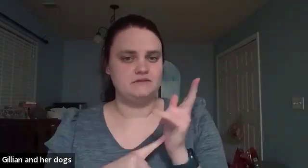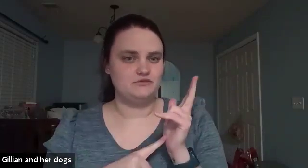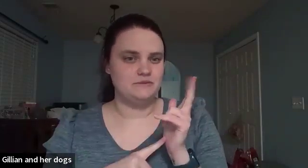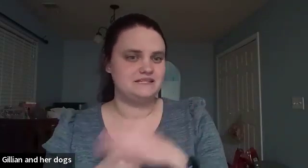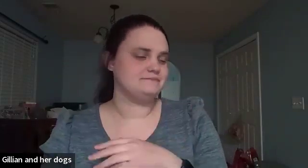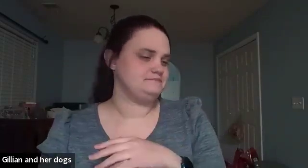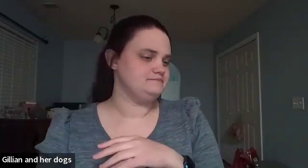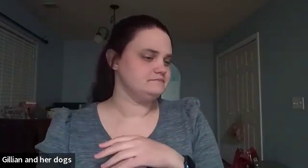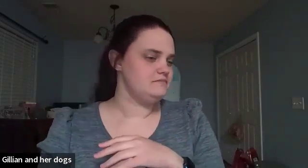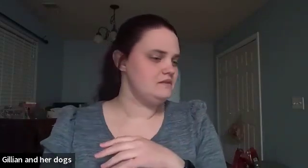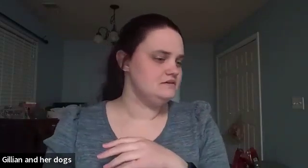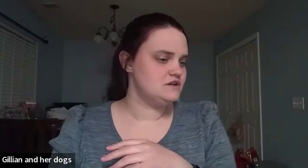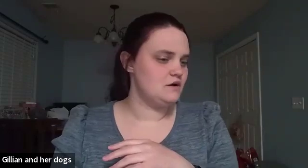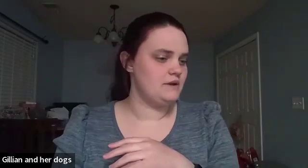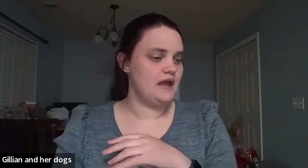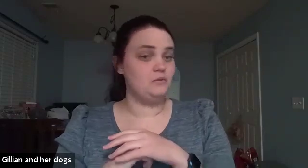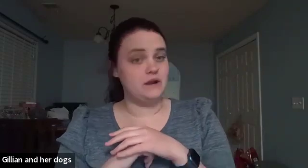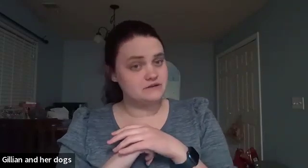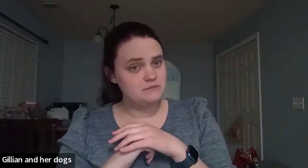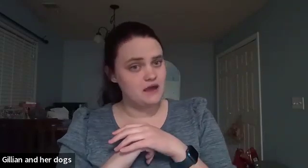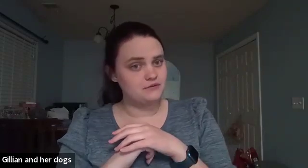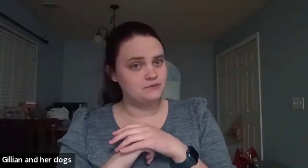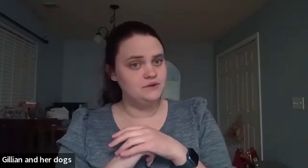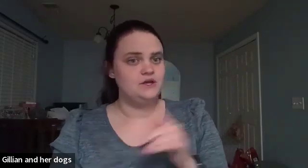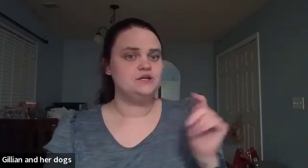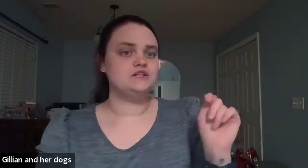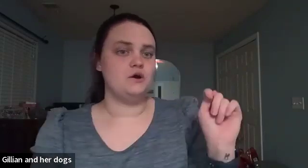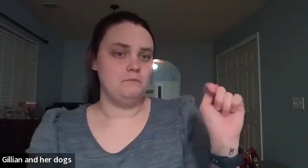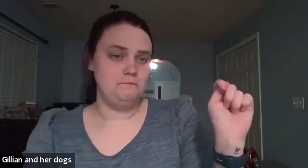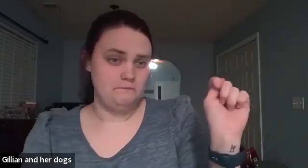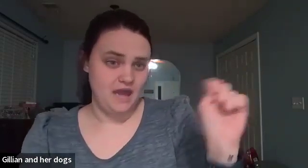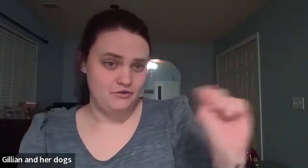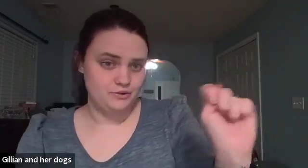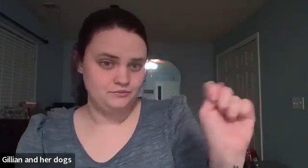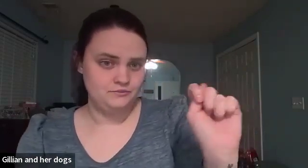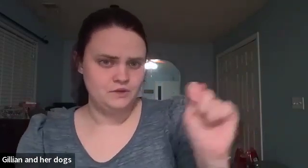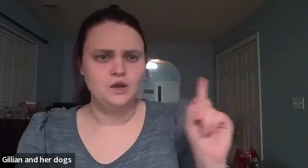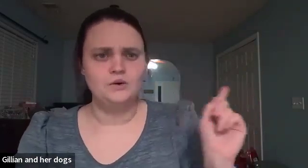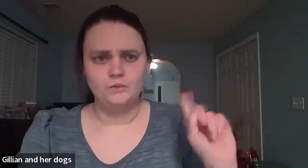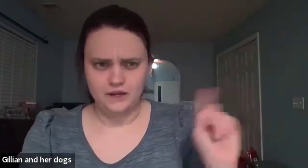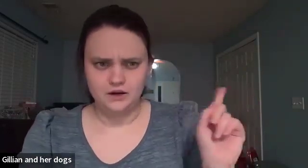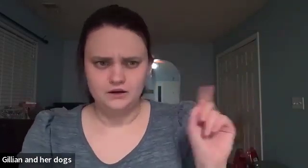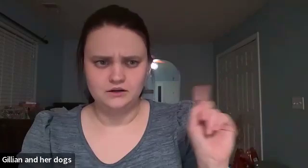have like 3 minutes. So we had, where is the bathroom? So bathroom, where?